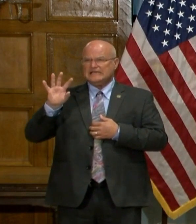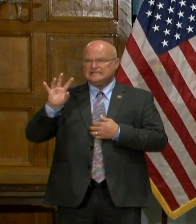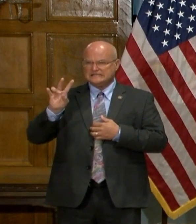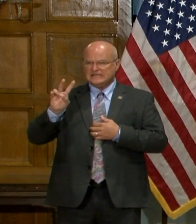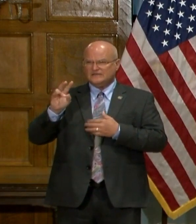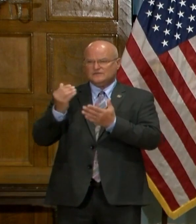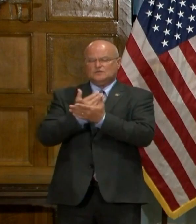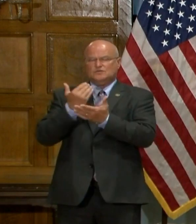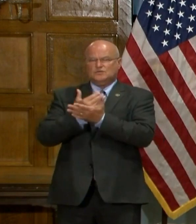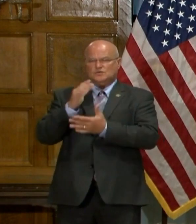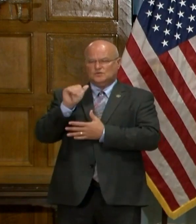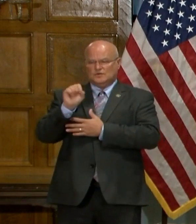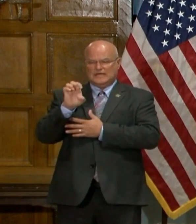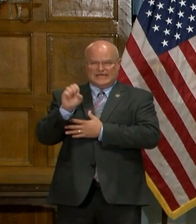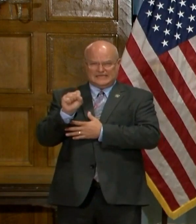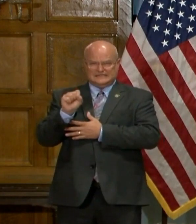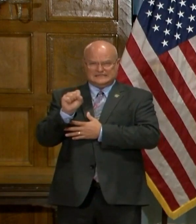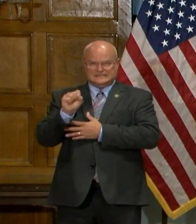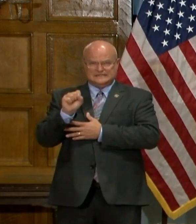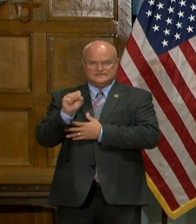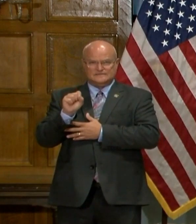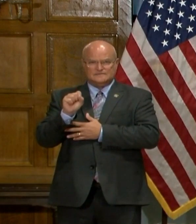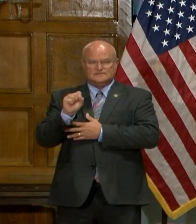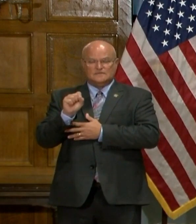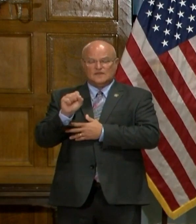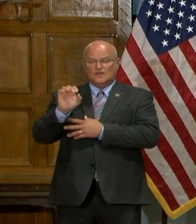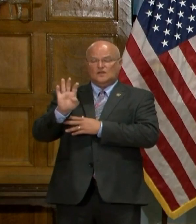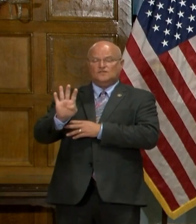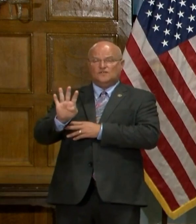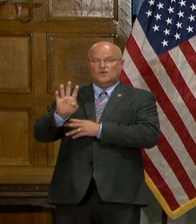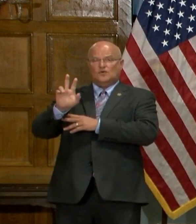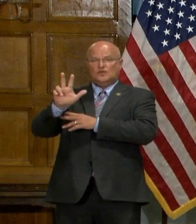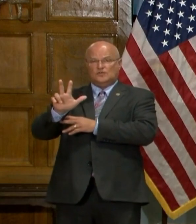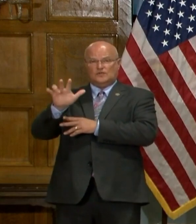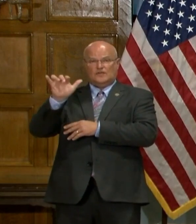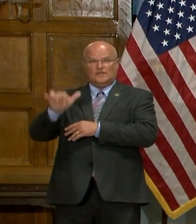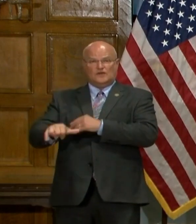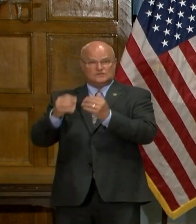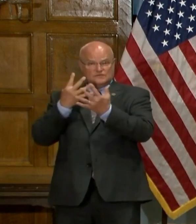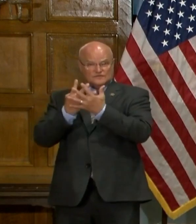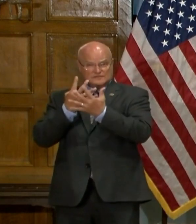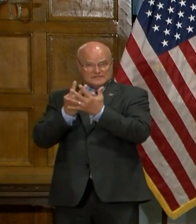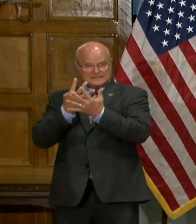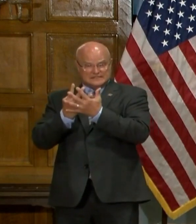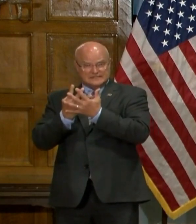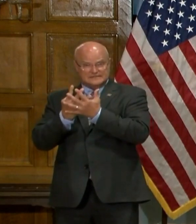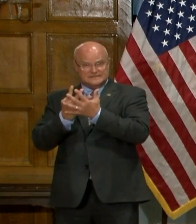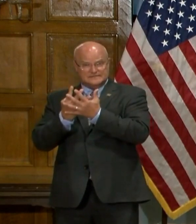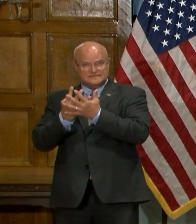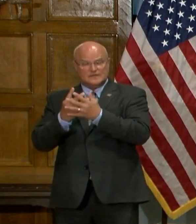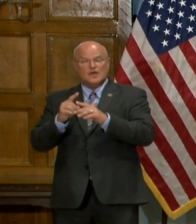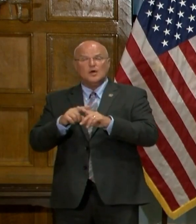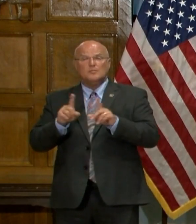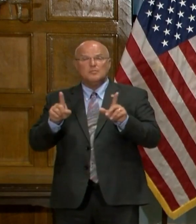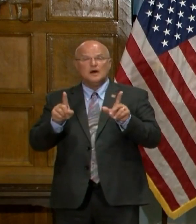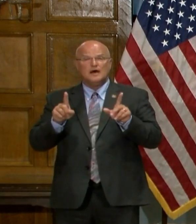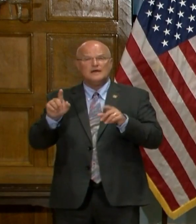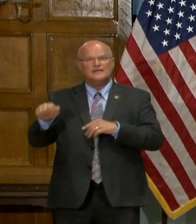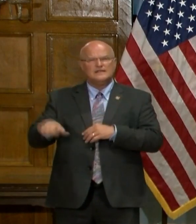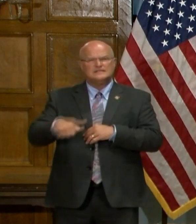697 new cases since yesterday. At least 43 of those were in correctional facilities, but there's